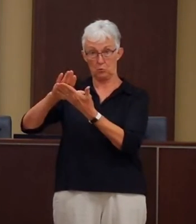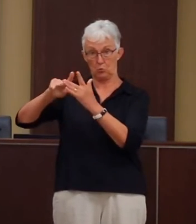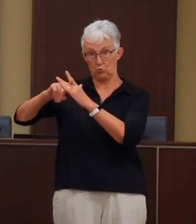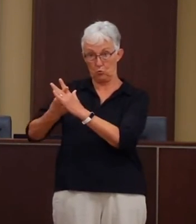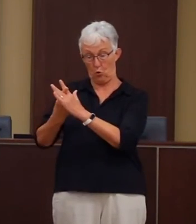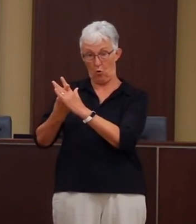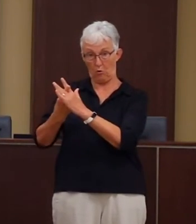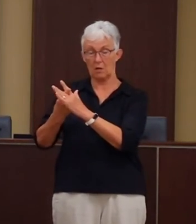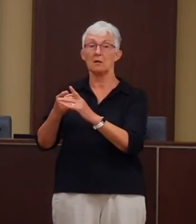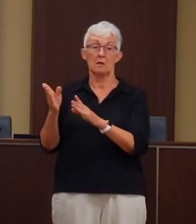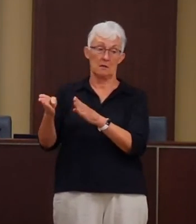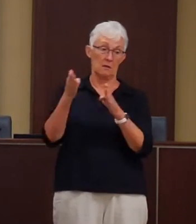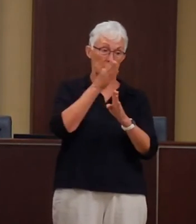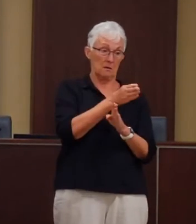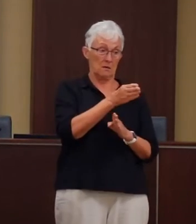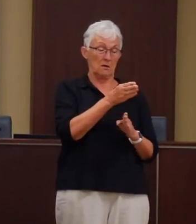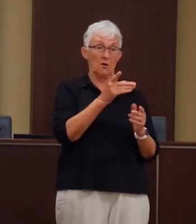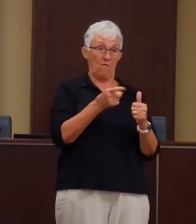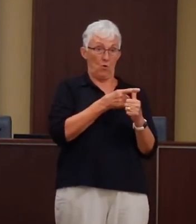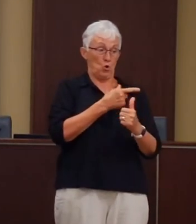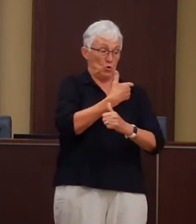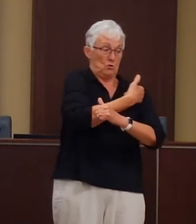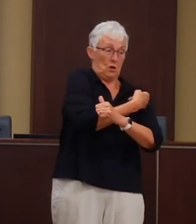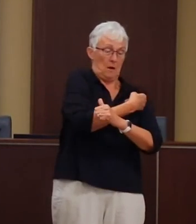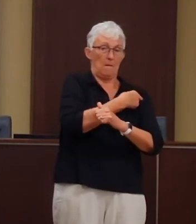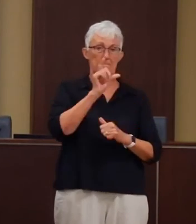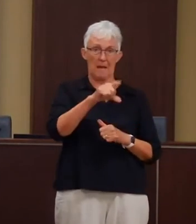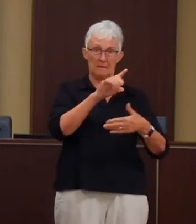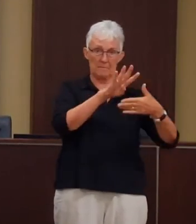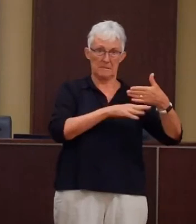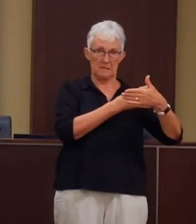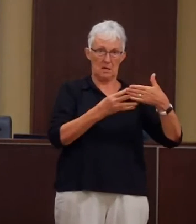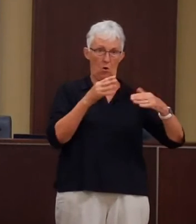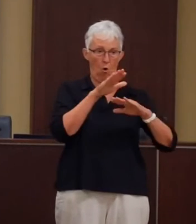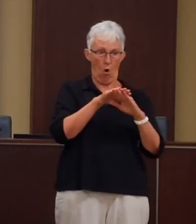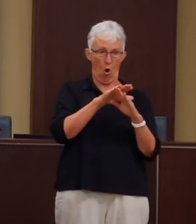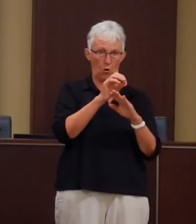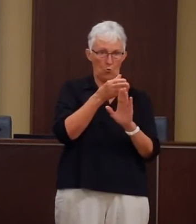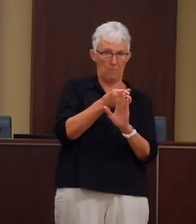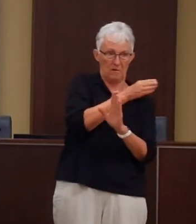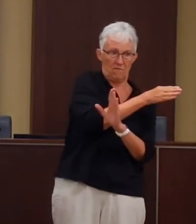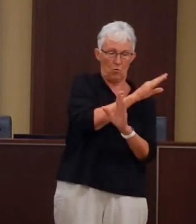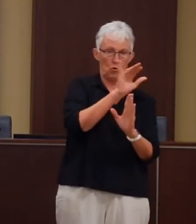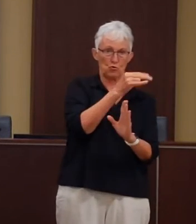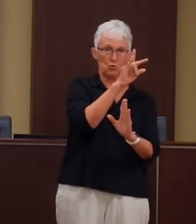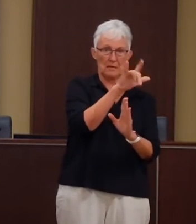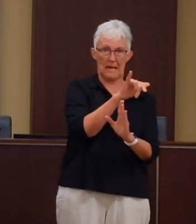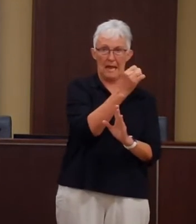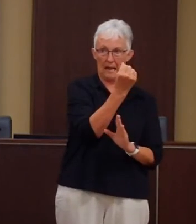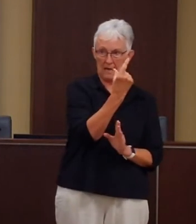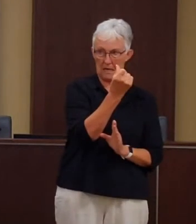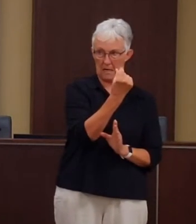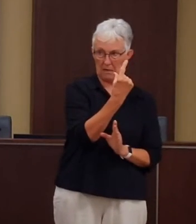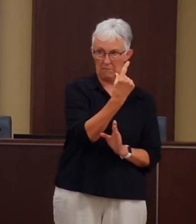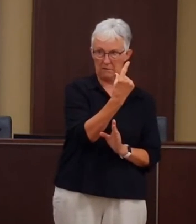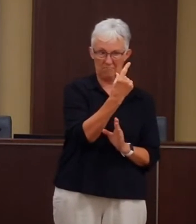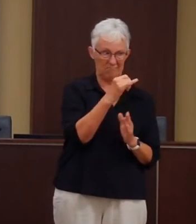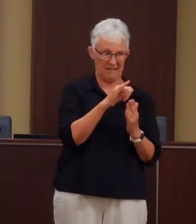Moderna or Pfizer vaccine will need to be scheduled on or before July 11th. Days from